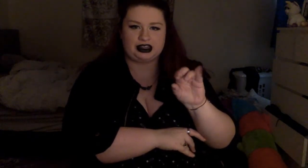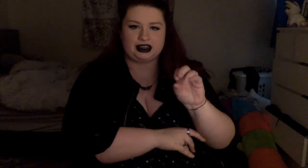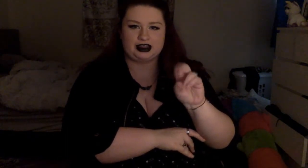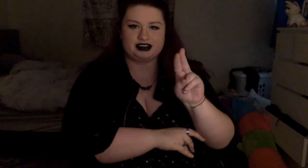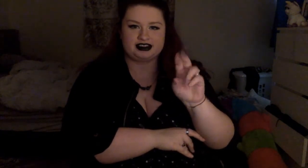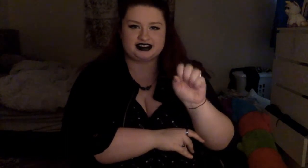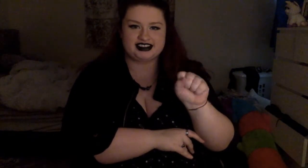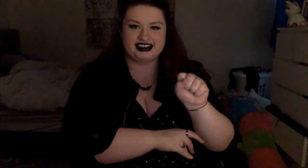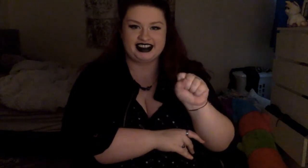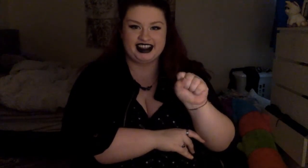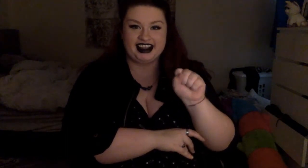victorious.